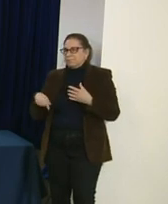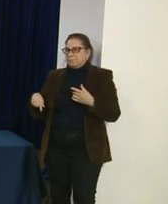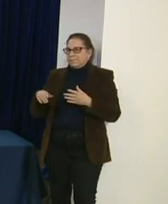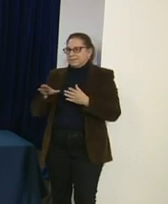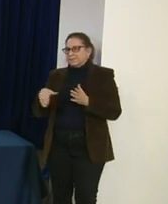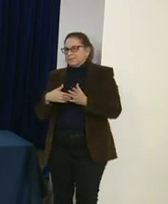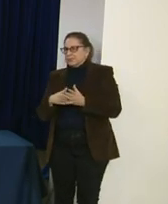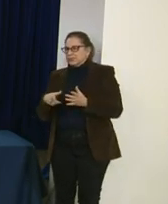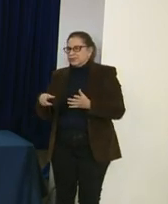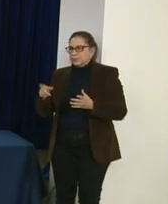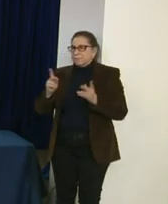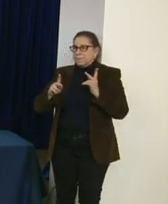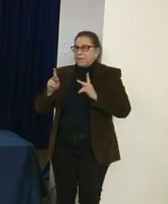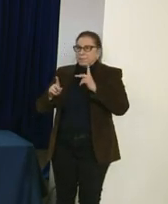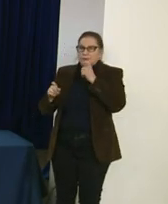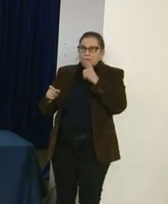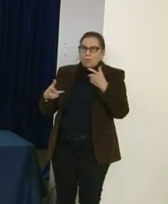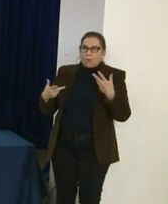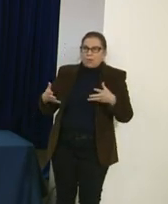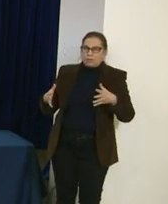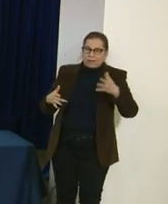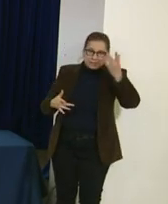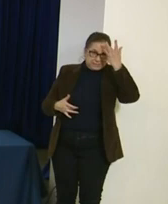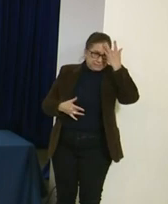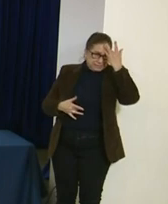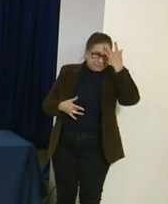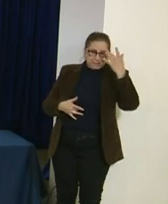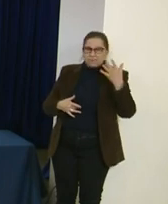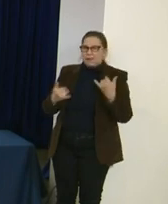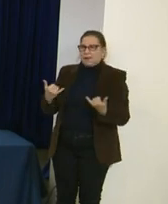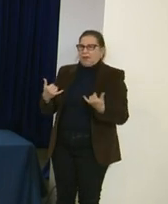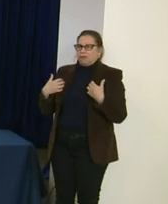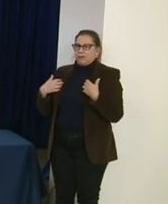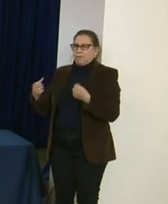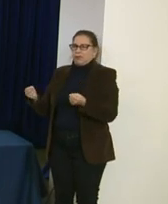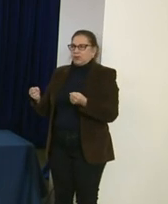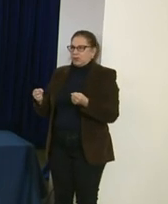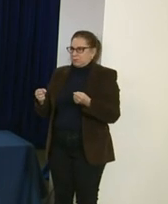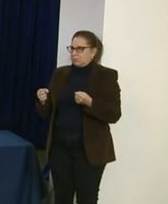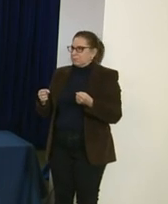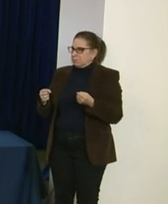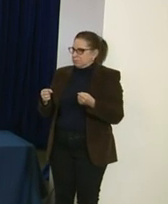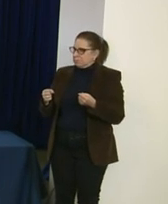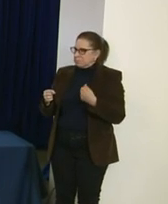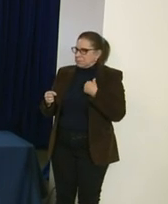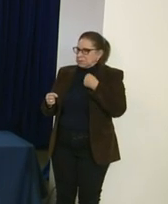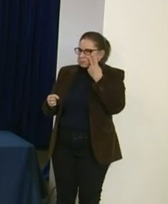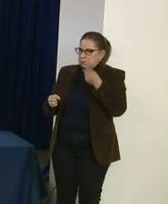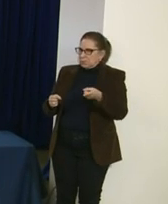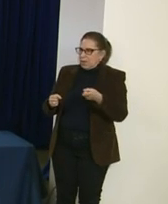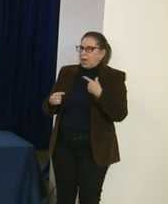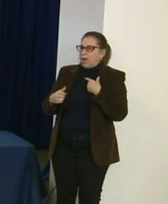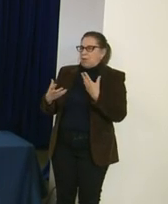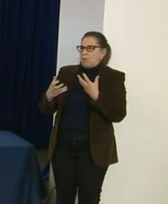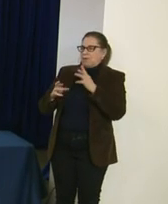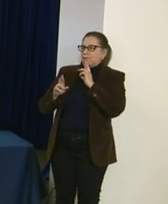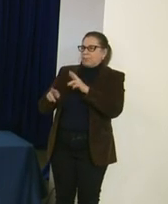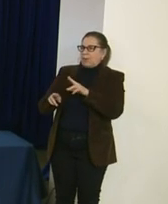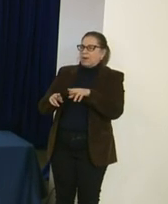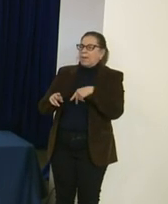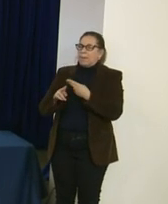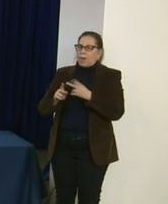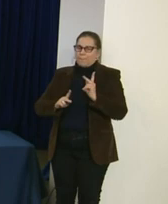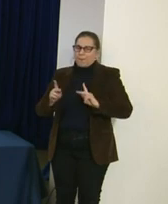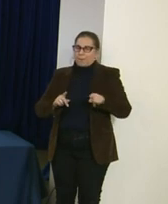now recovering. So we'll also begin to report that out. So yes is the answer. The